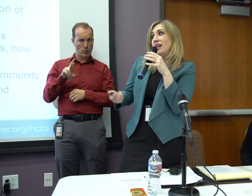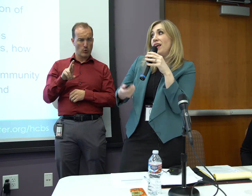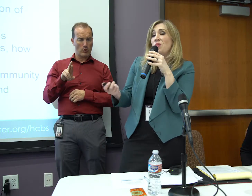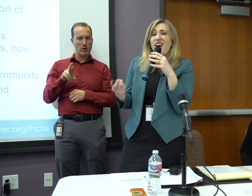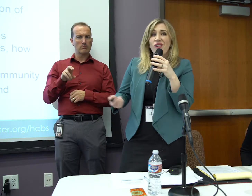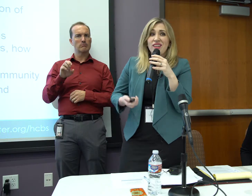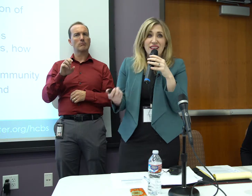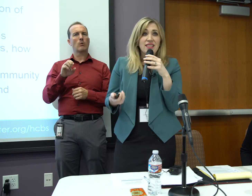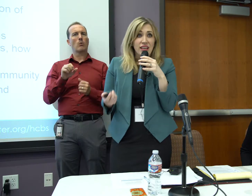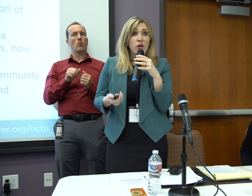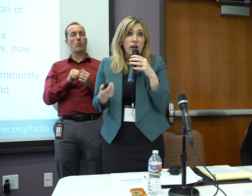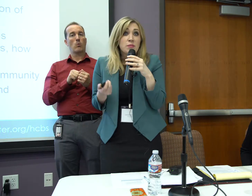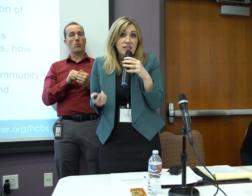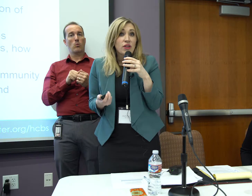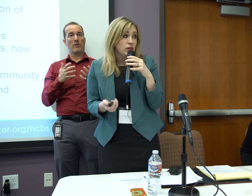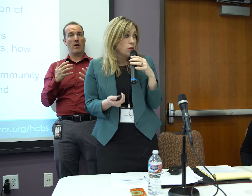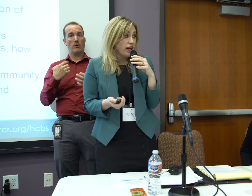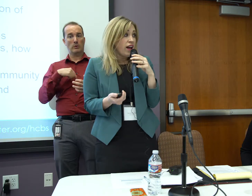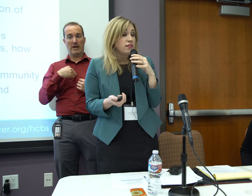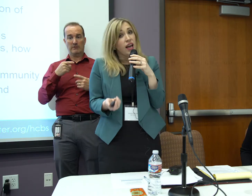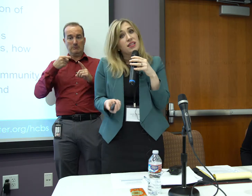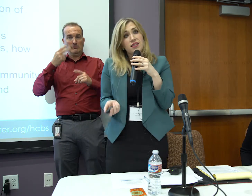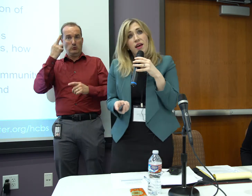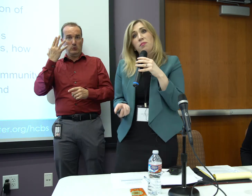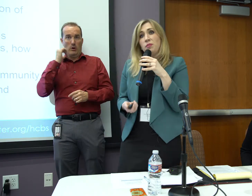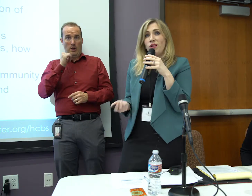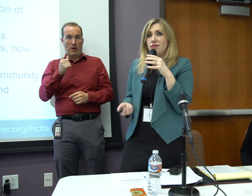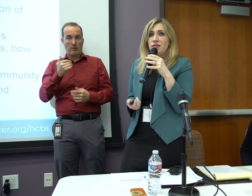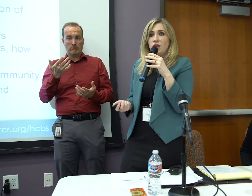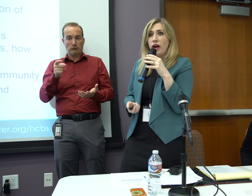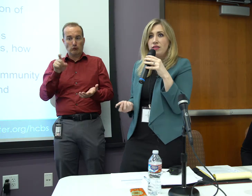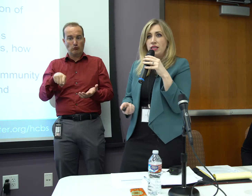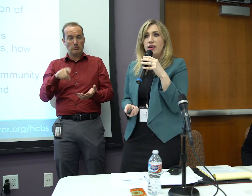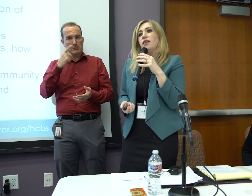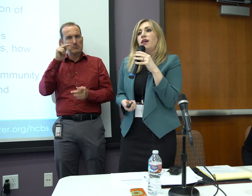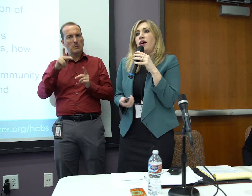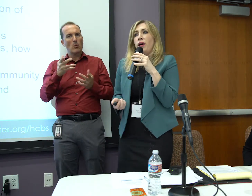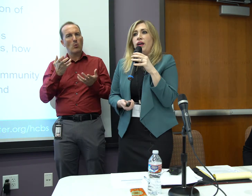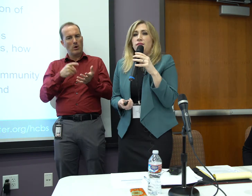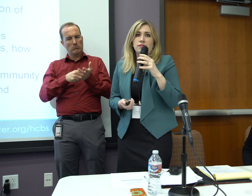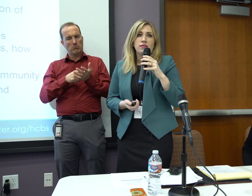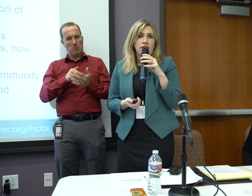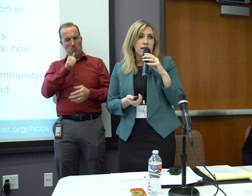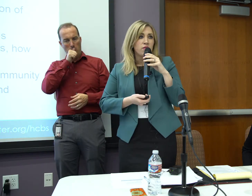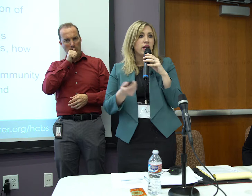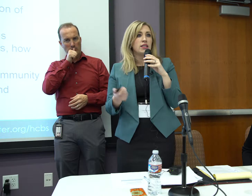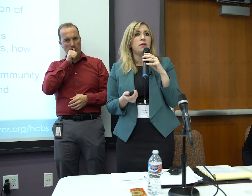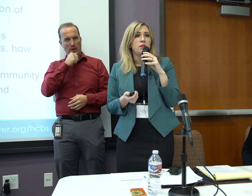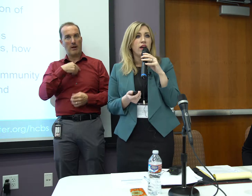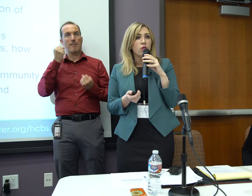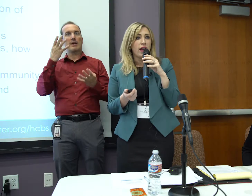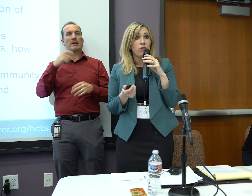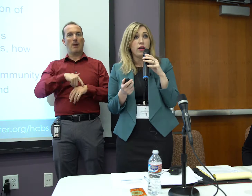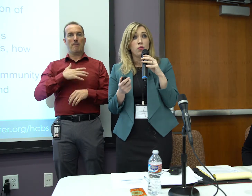answer is that, again, without an assessed need or a specific reason why not, yes, people need privacy. I can think of many